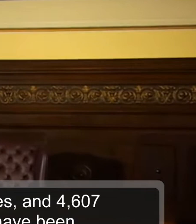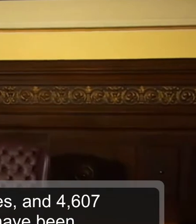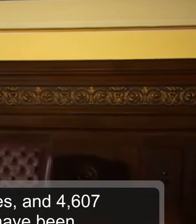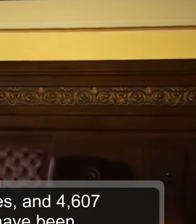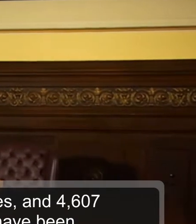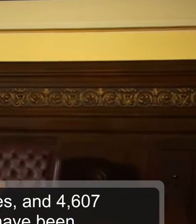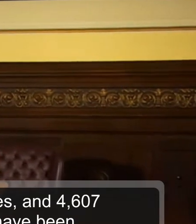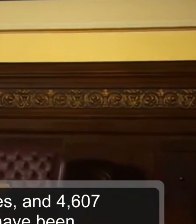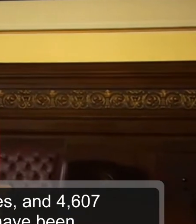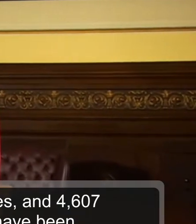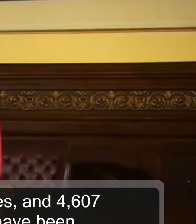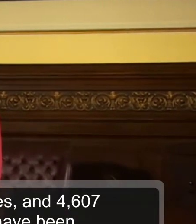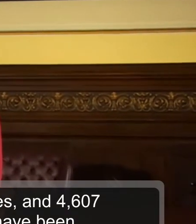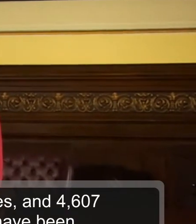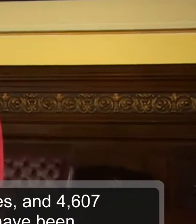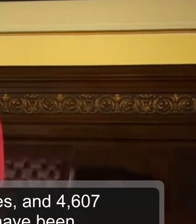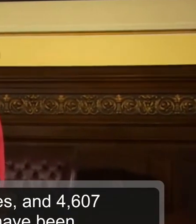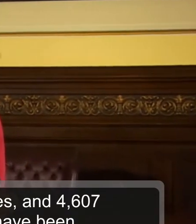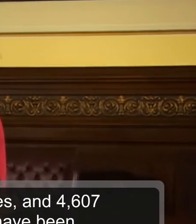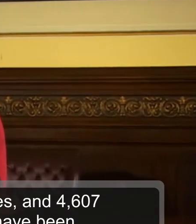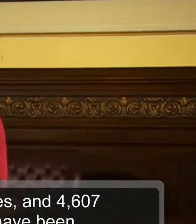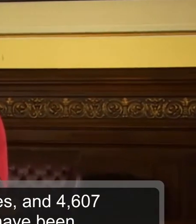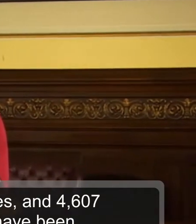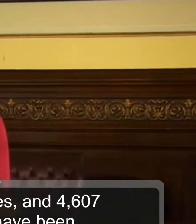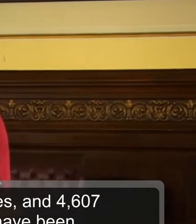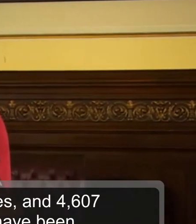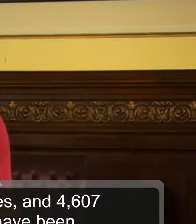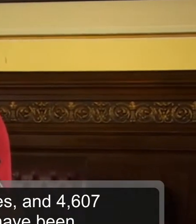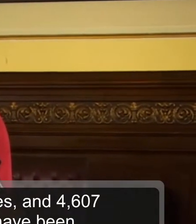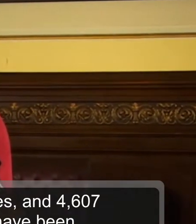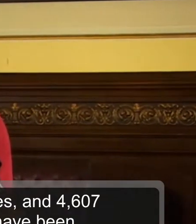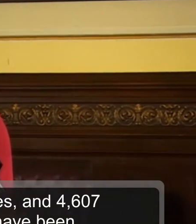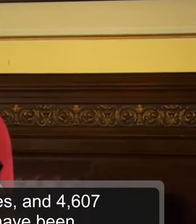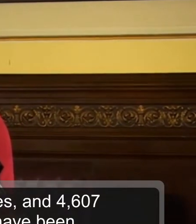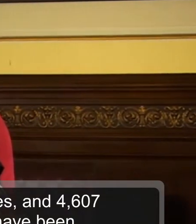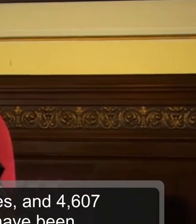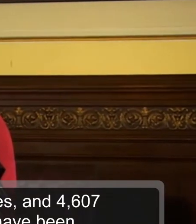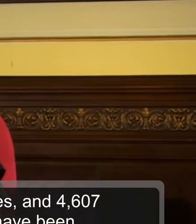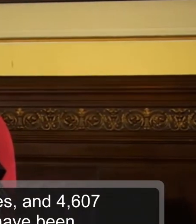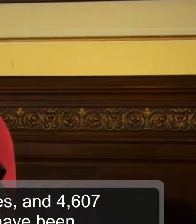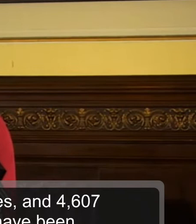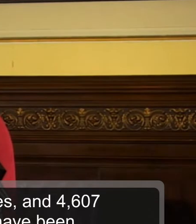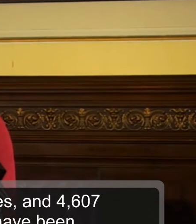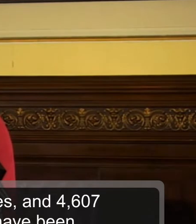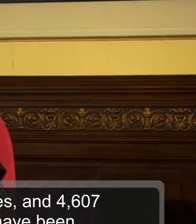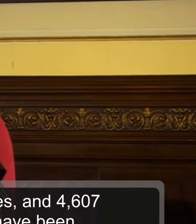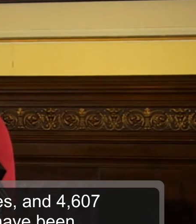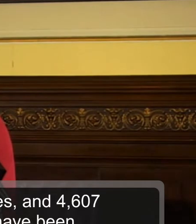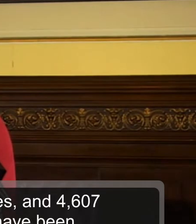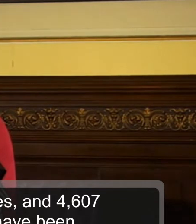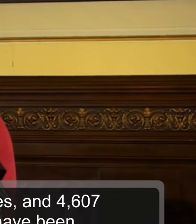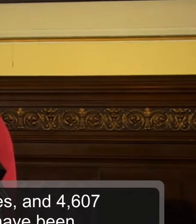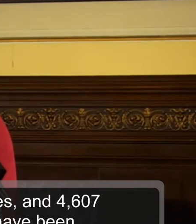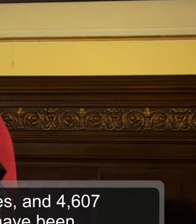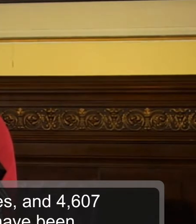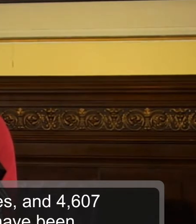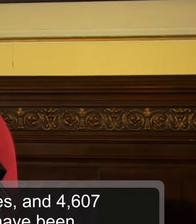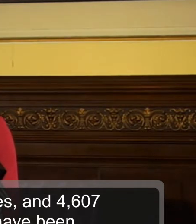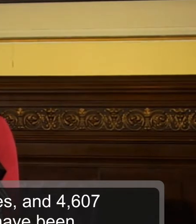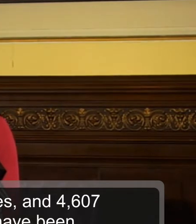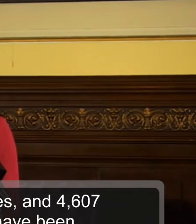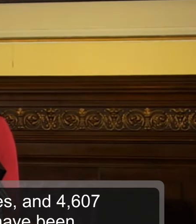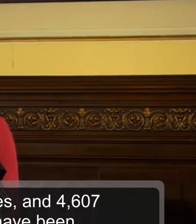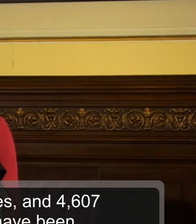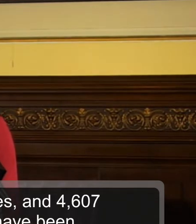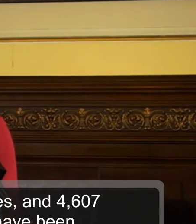Servicios Médicos de Emergencia y queremos reconocer las importantes contribuciones y dedicación de los paramédicos,